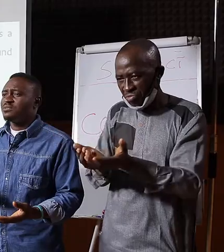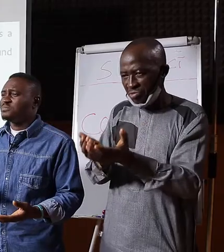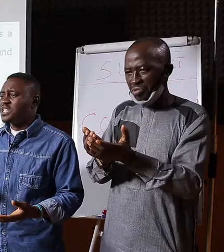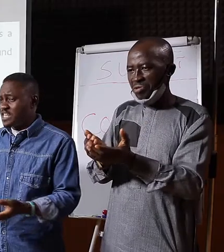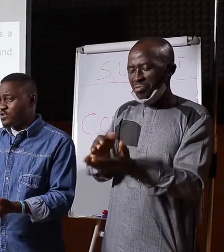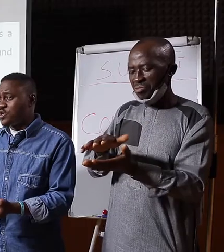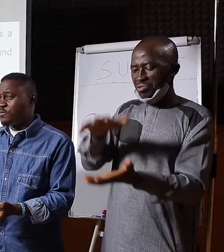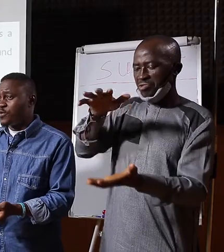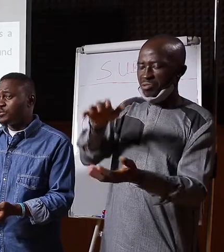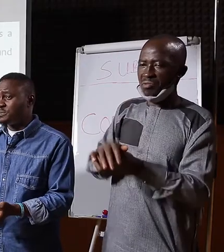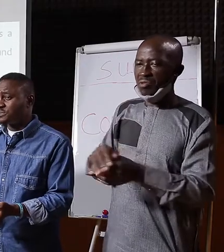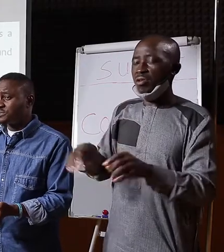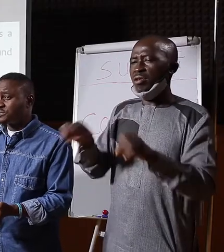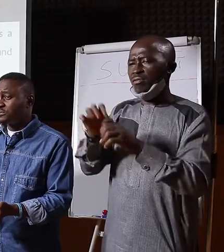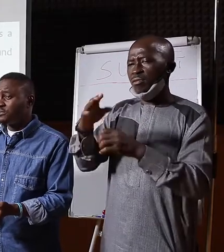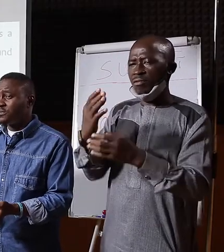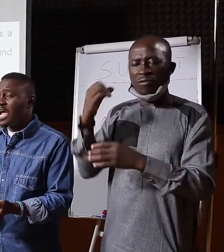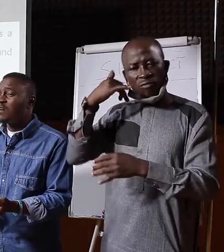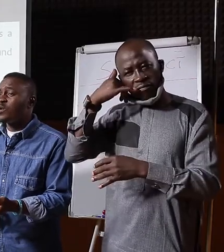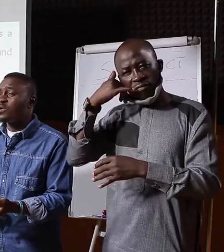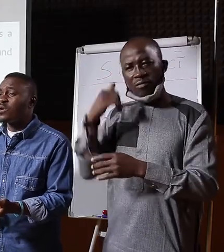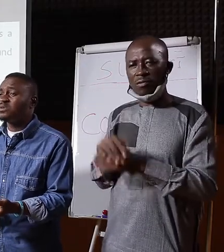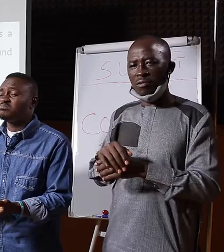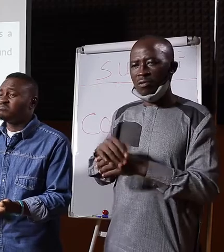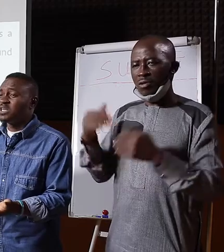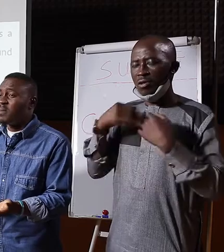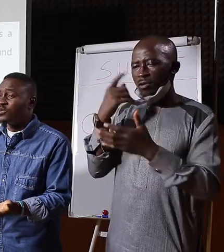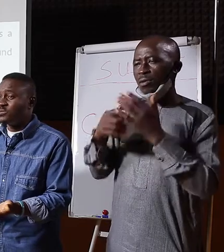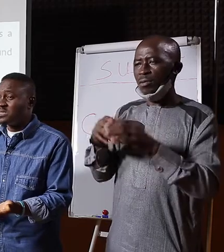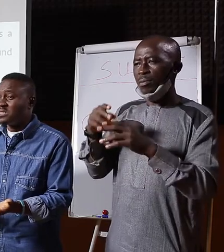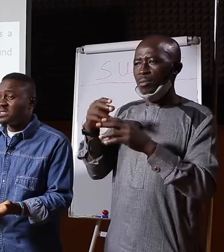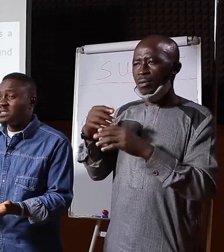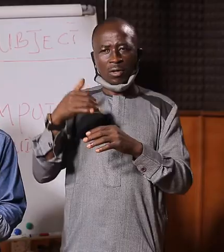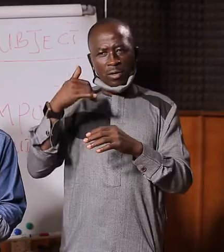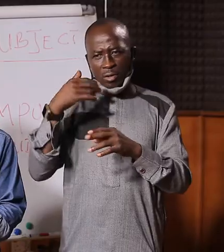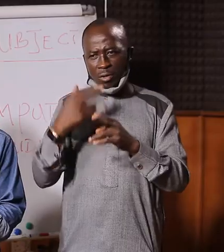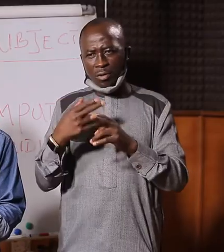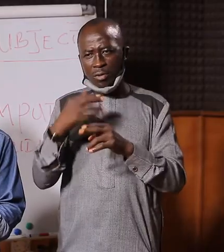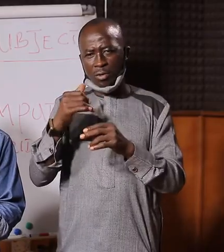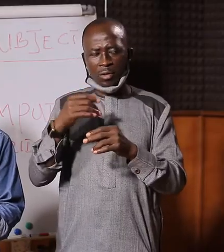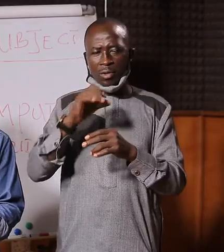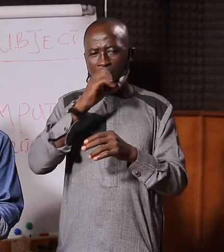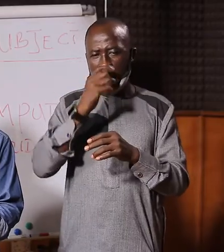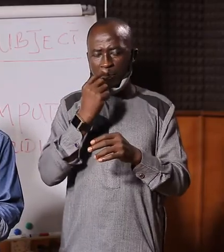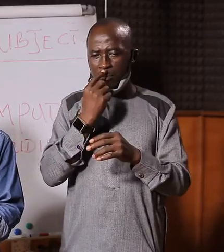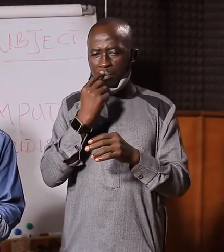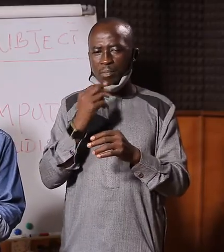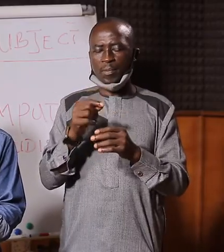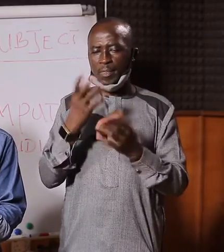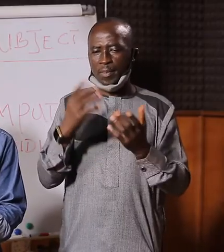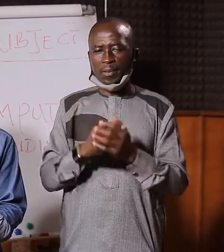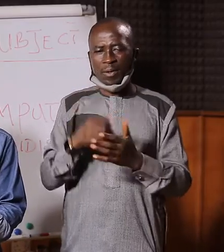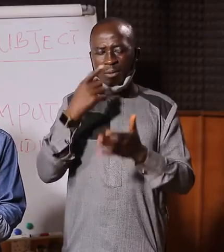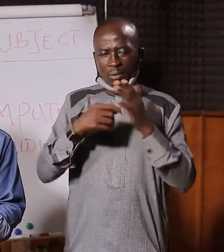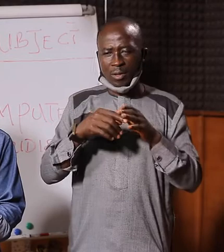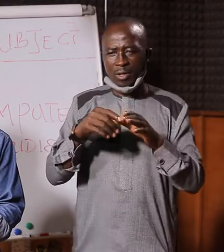and even your phone have what we call the mouthpiece. Yeah, whatsoever device is able